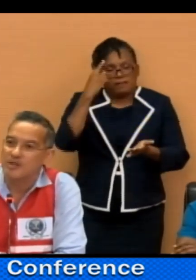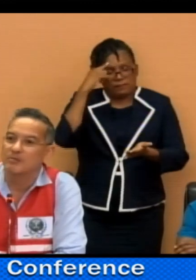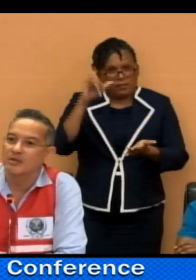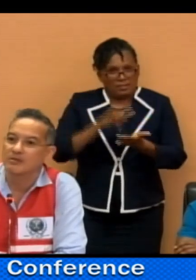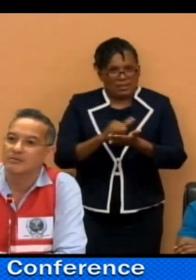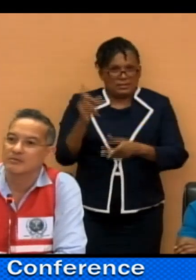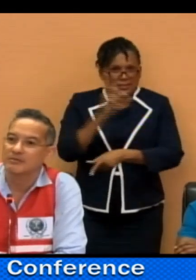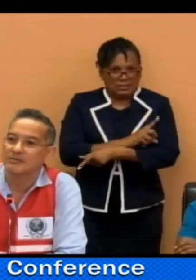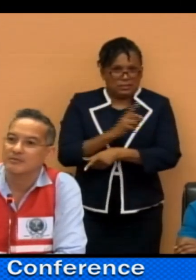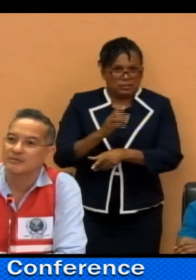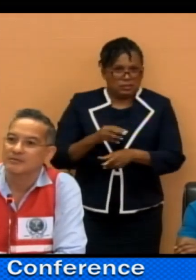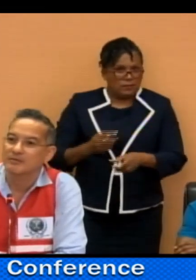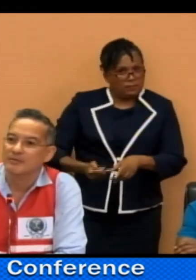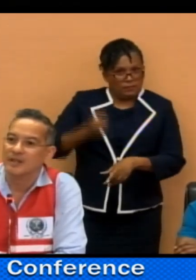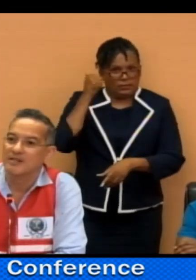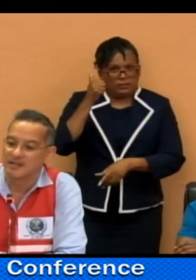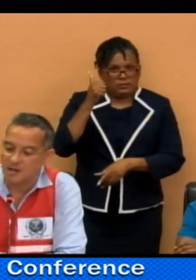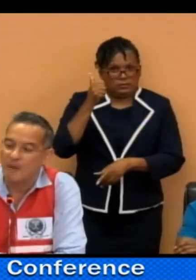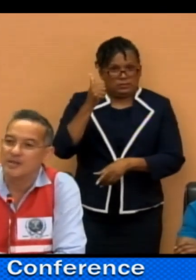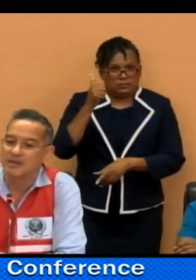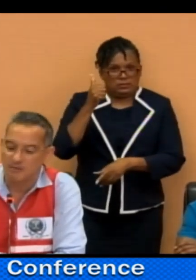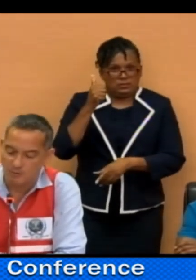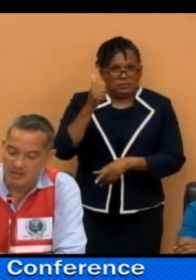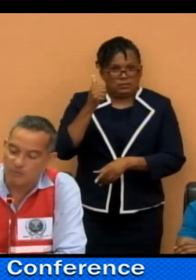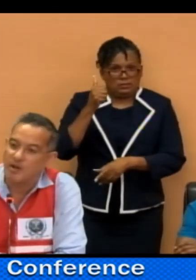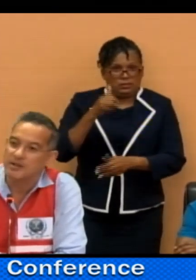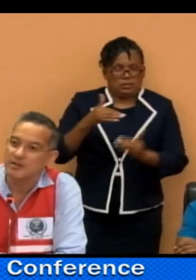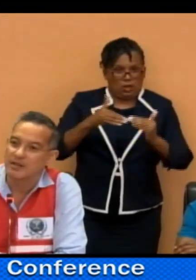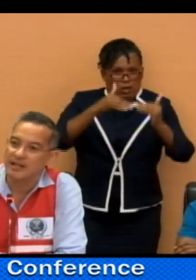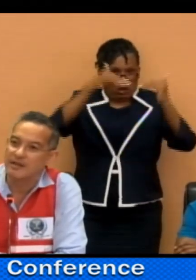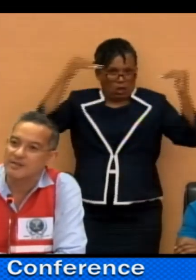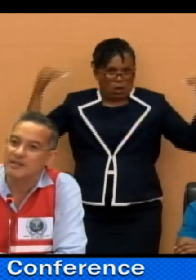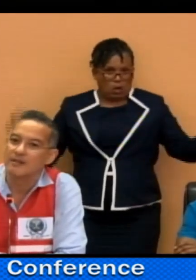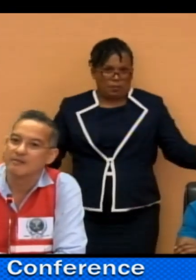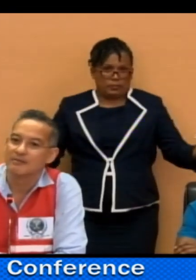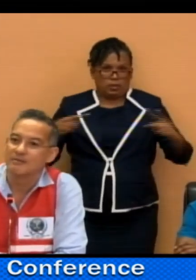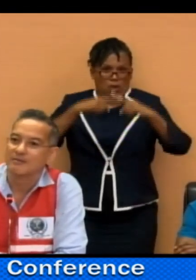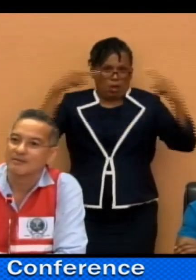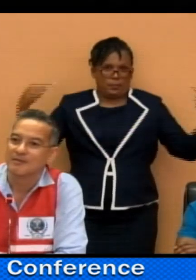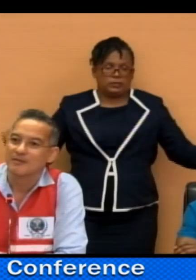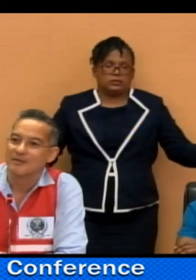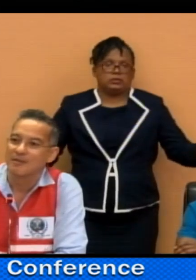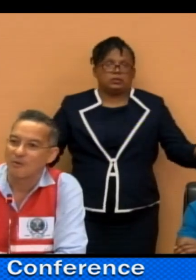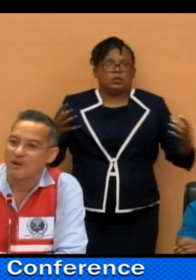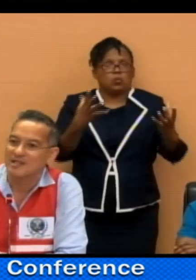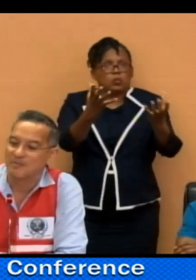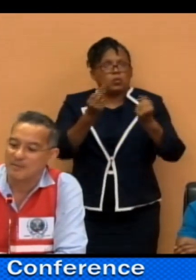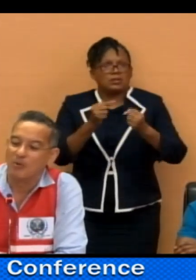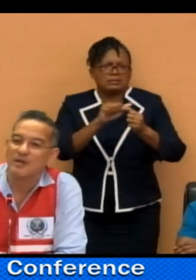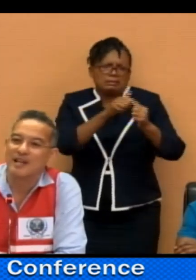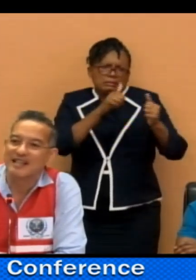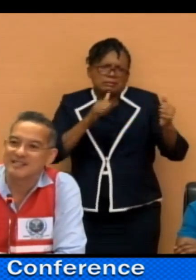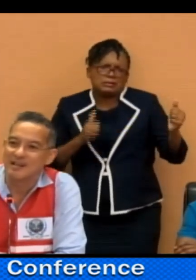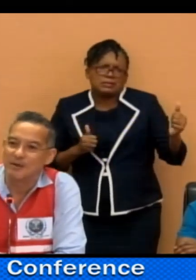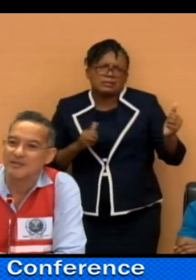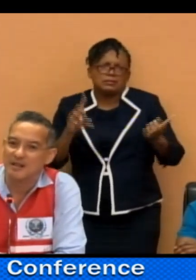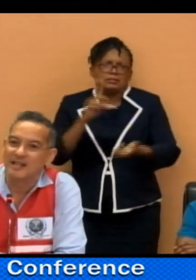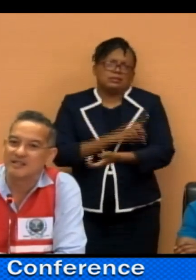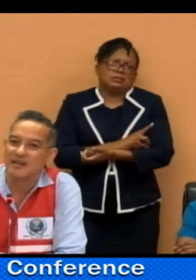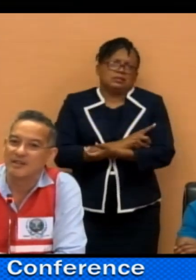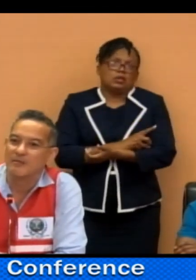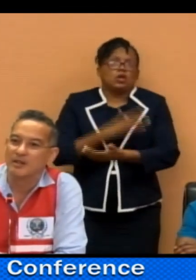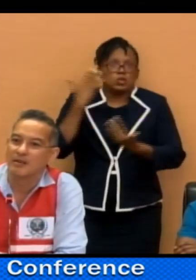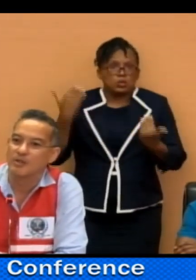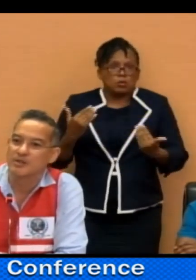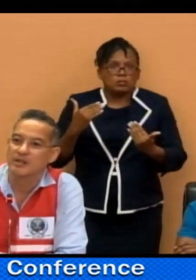as possible, because it is opposite. We wanted to delay this day. We as a people want to accelerate the